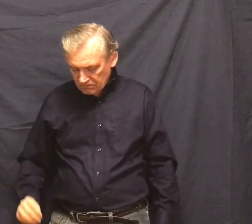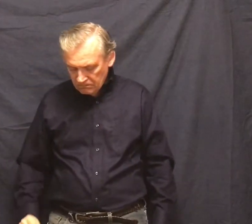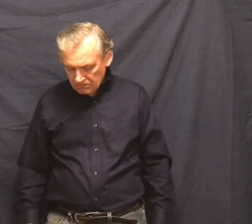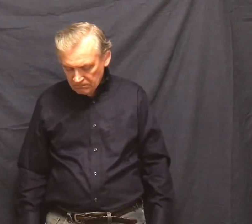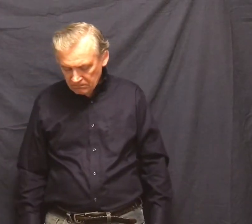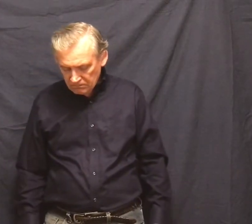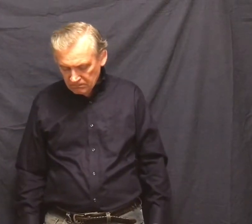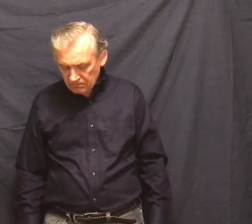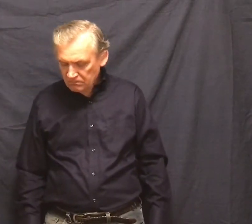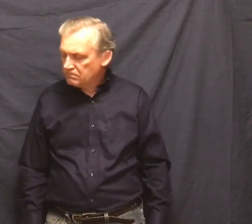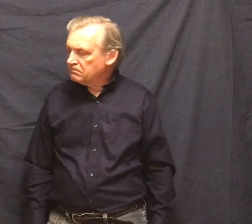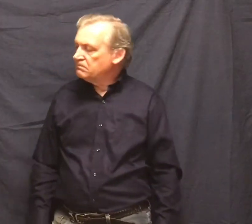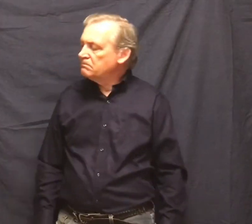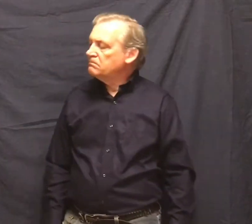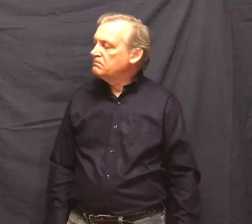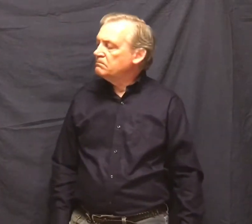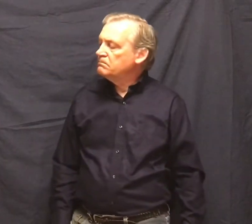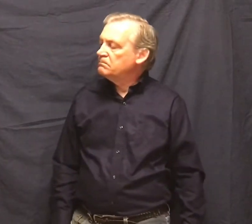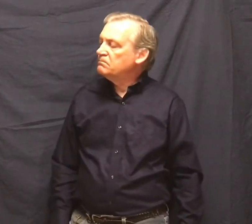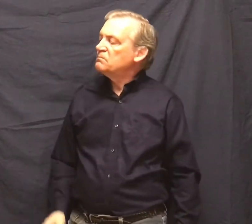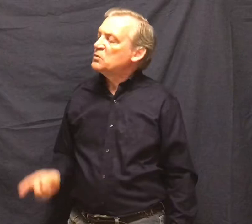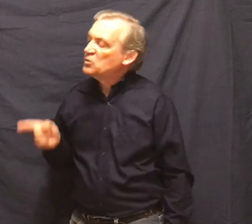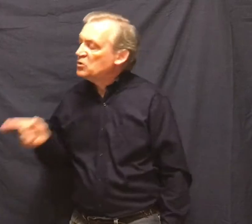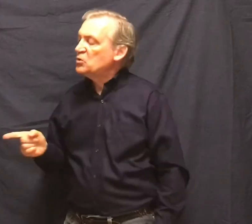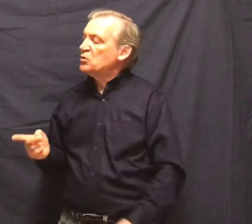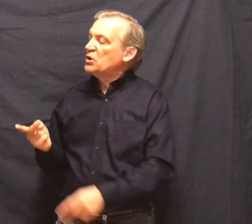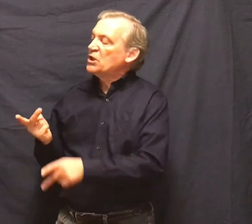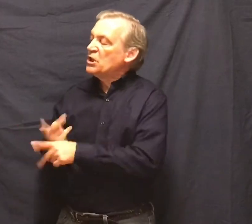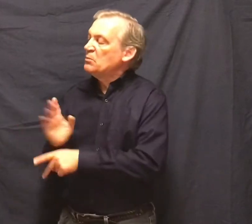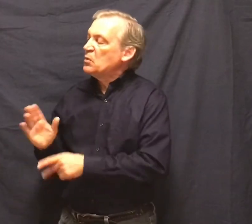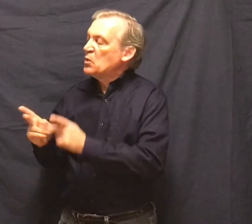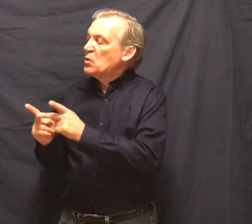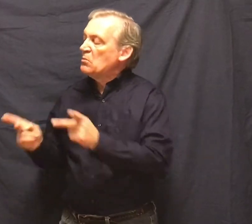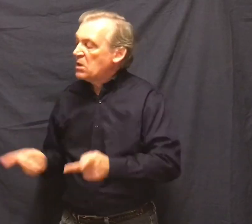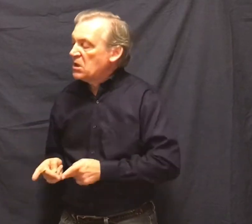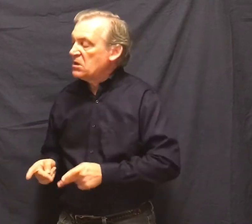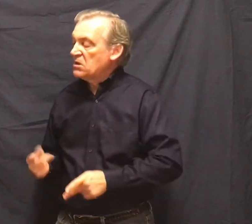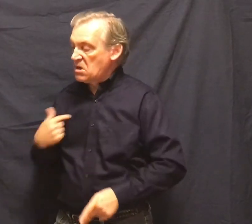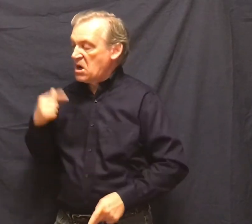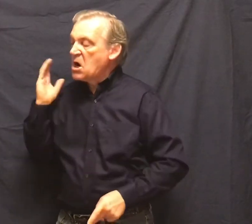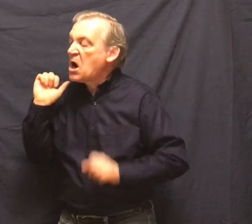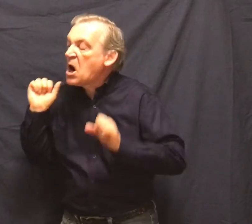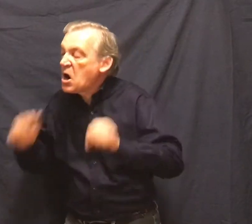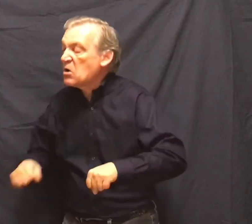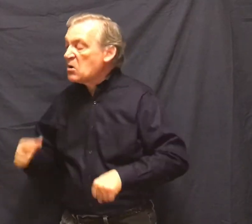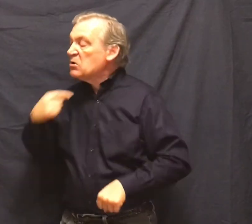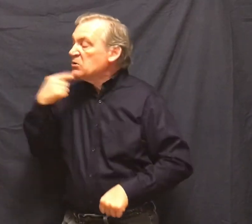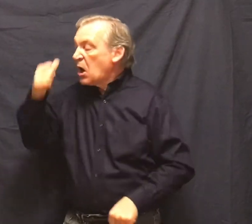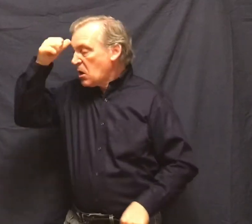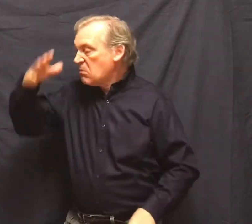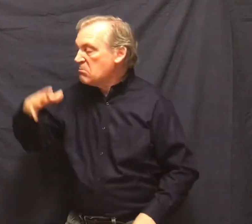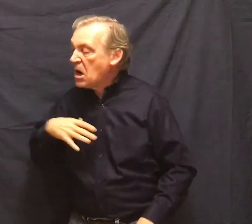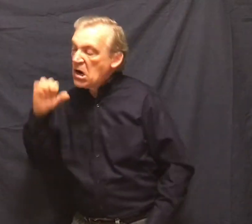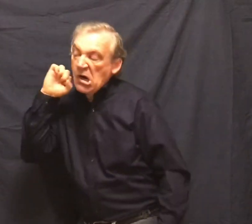Well, you keep your place then, black guy. I could get you strung upon a tree so easy it ain't even funny.